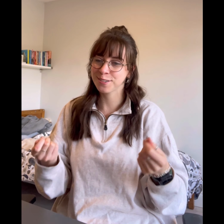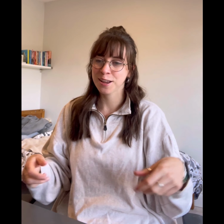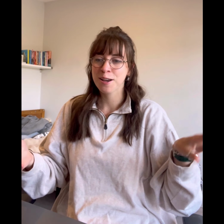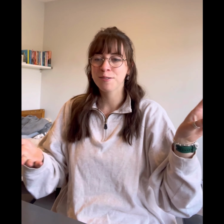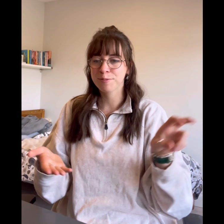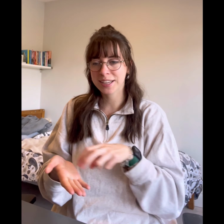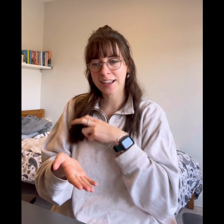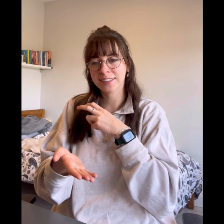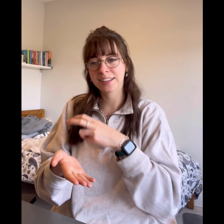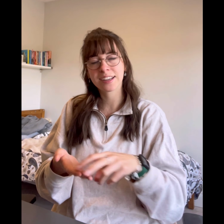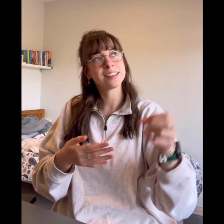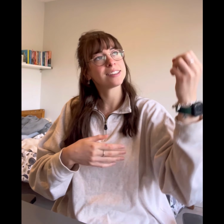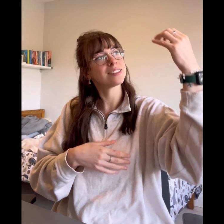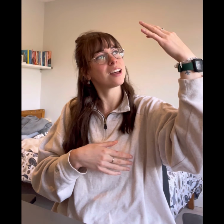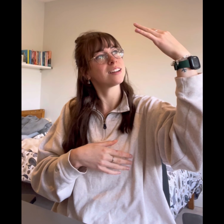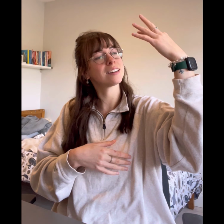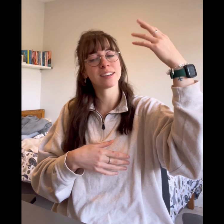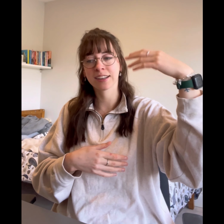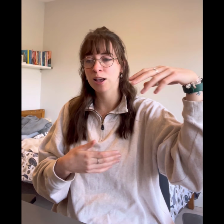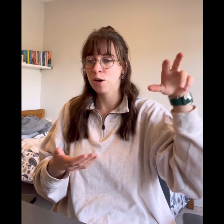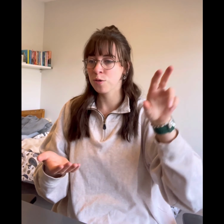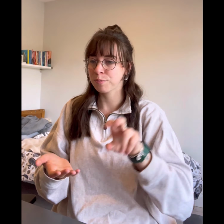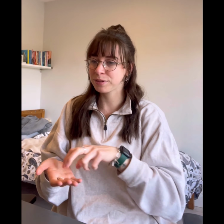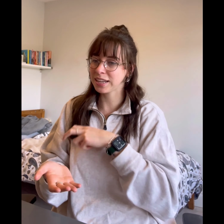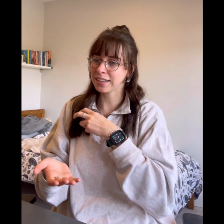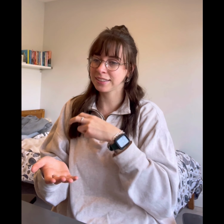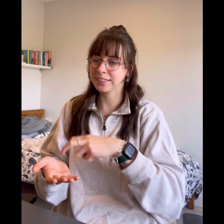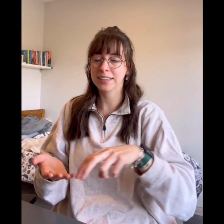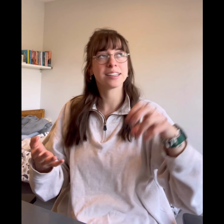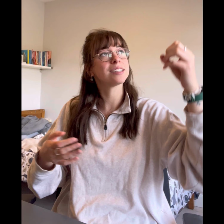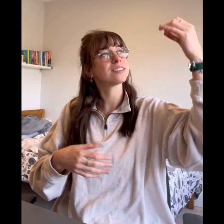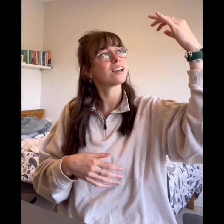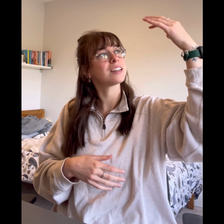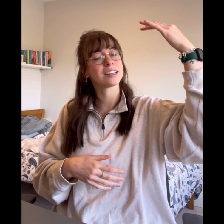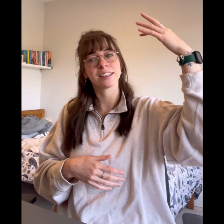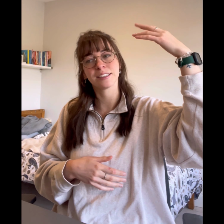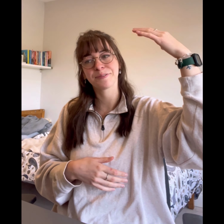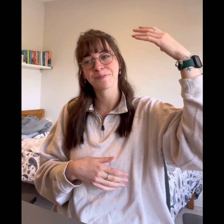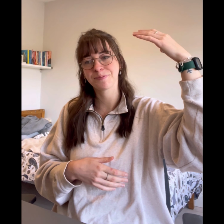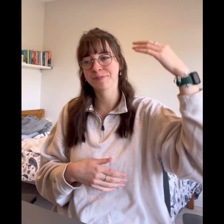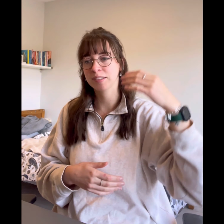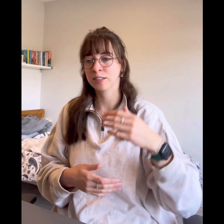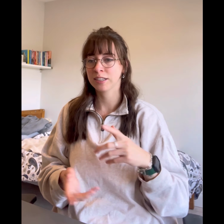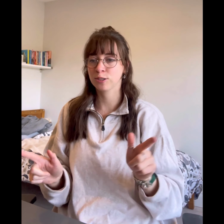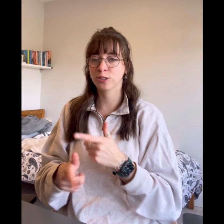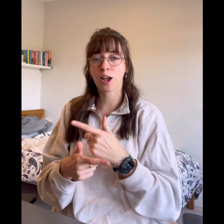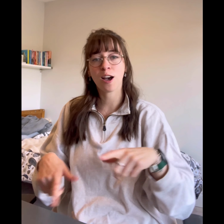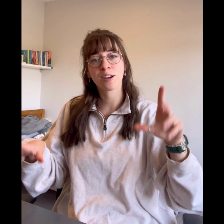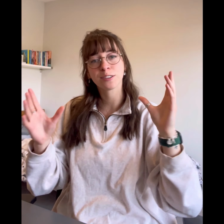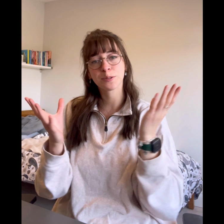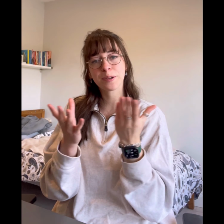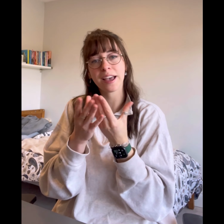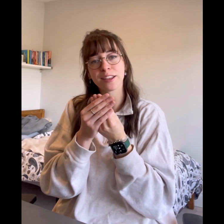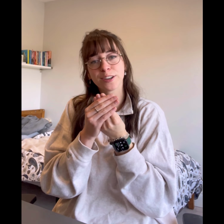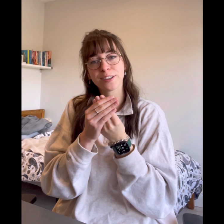soon we'll be dancing in the sun. We'll be dancing in the sun, and we'll sing your song